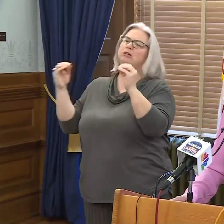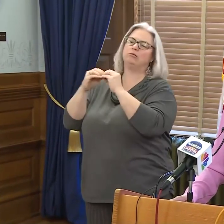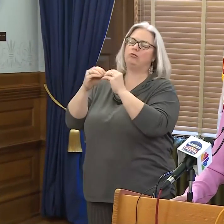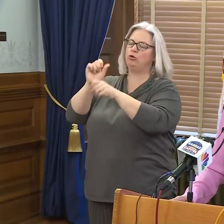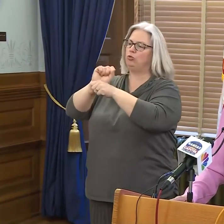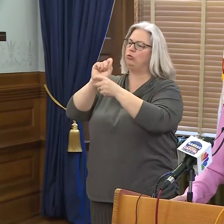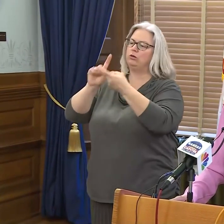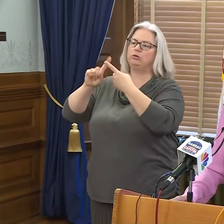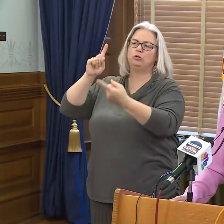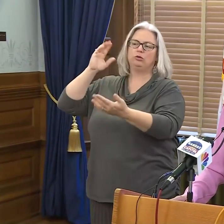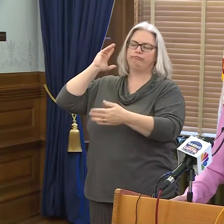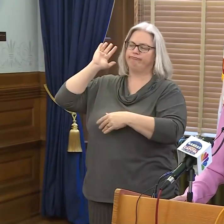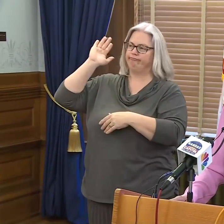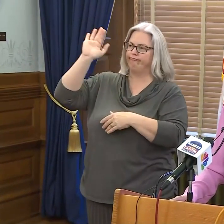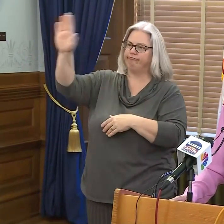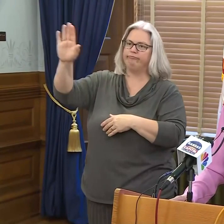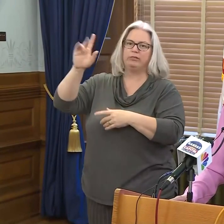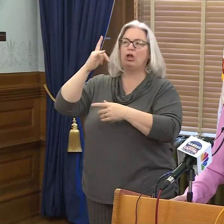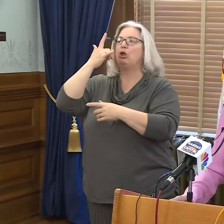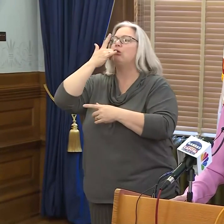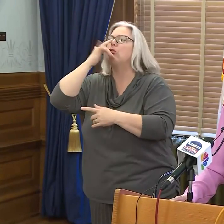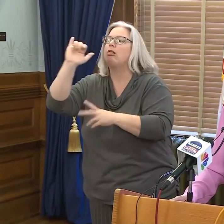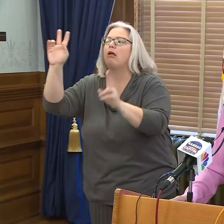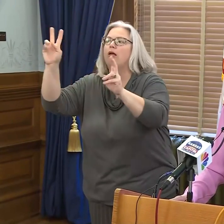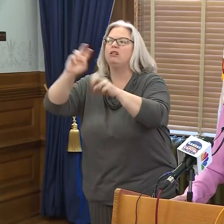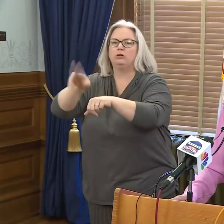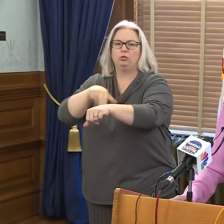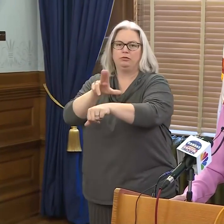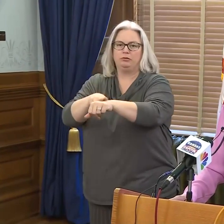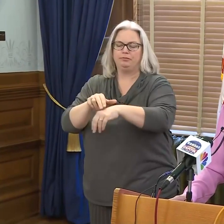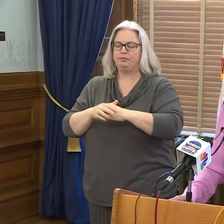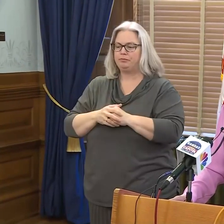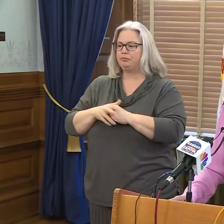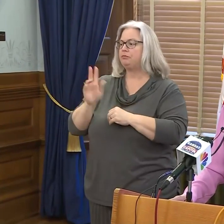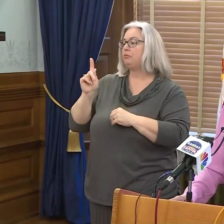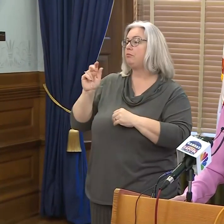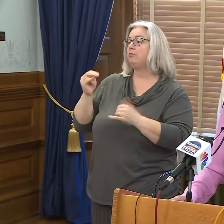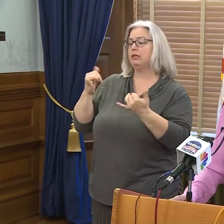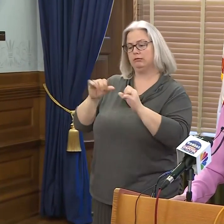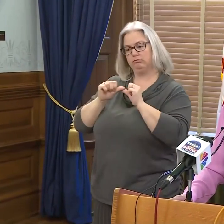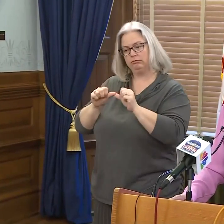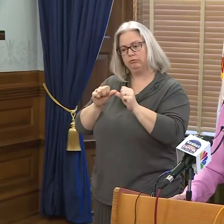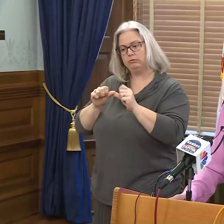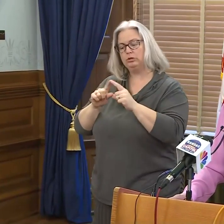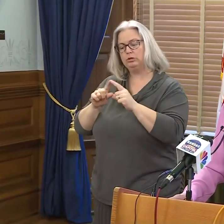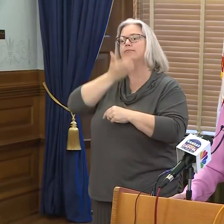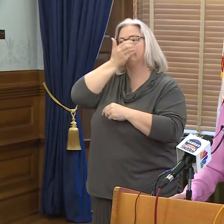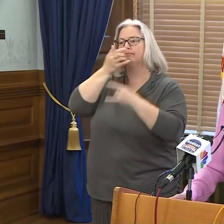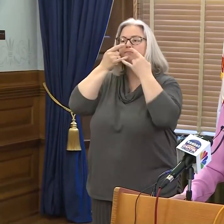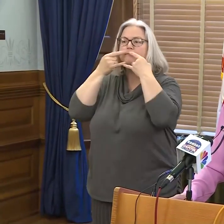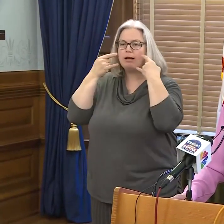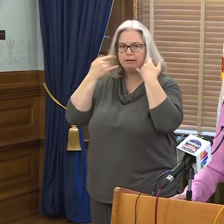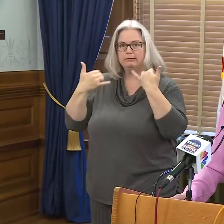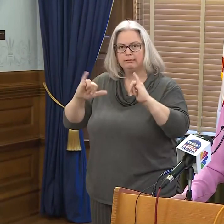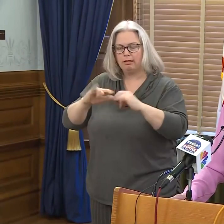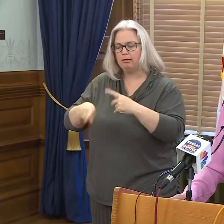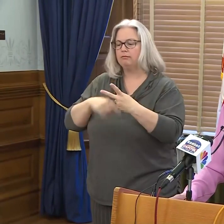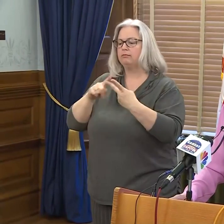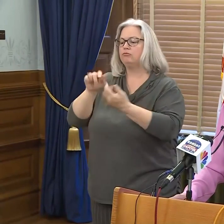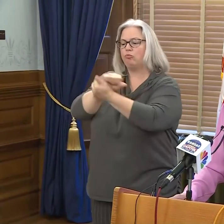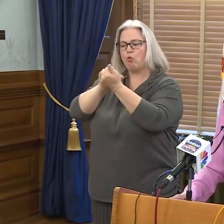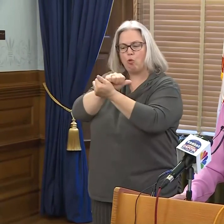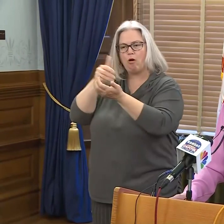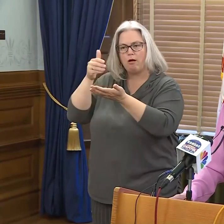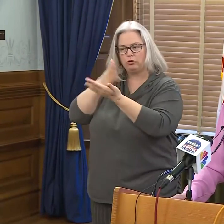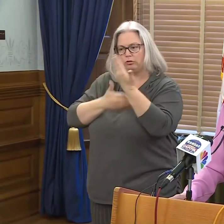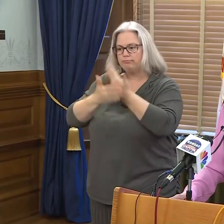at anything bordering on normal. Kansans should continue to wear masks, wash hands